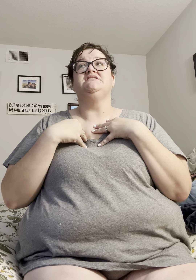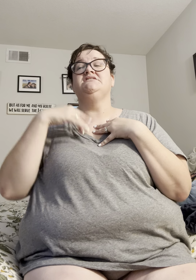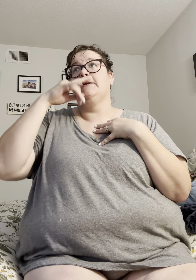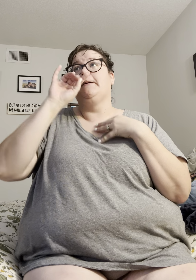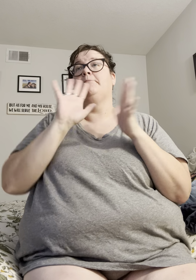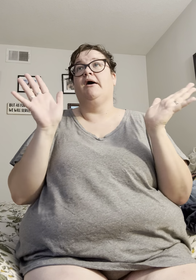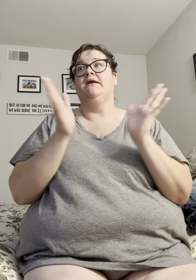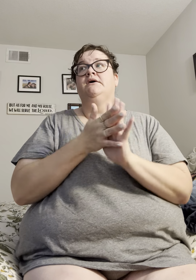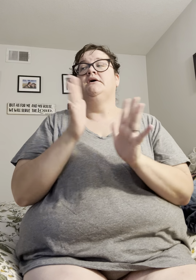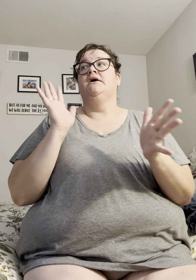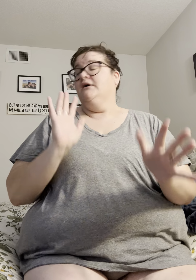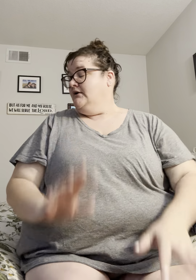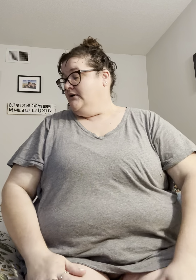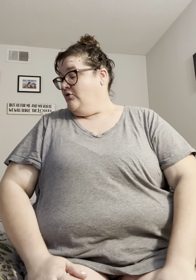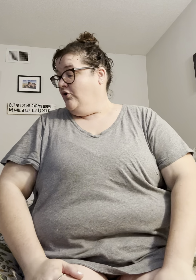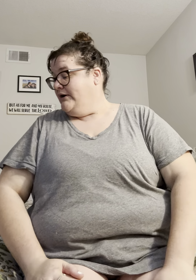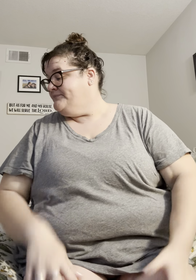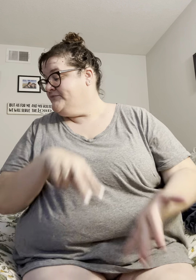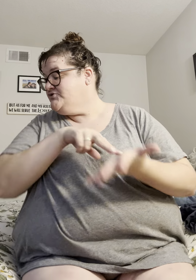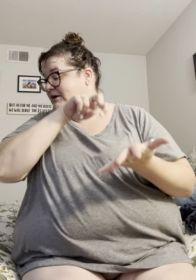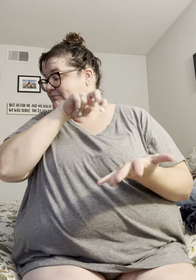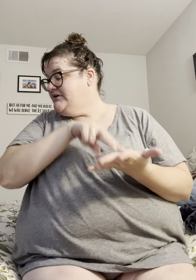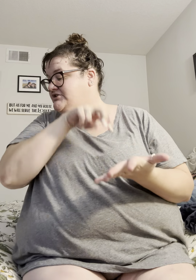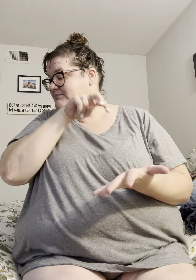didn't. But jump, jump, jump.